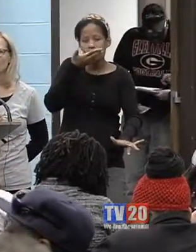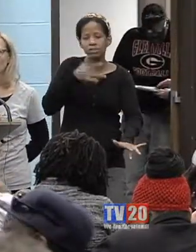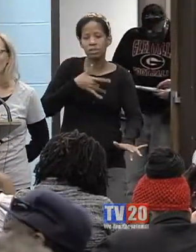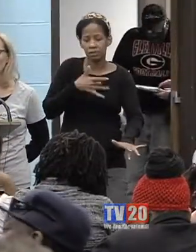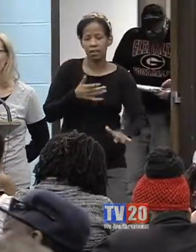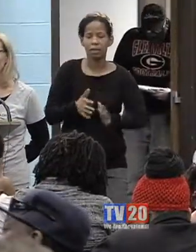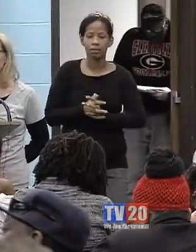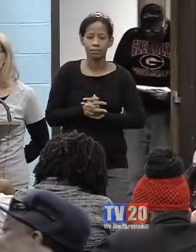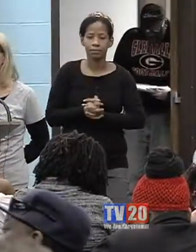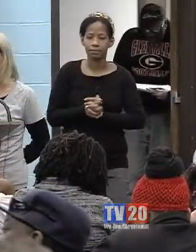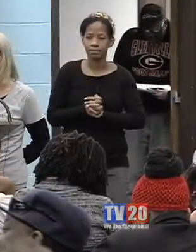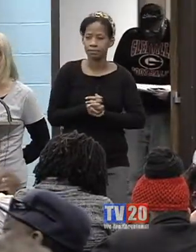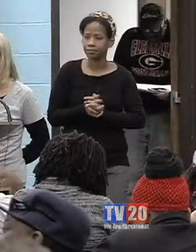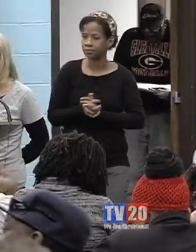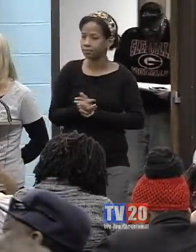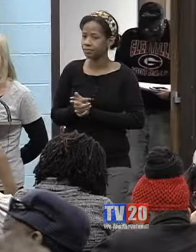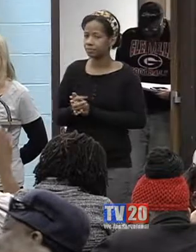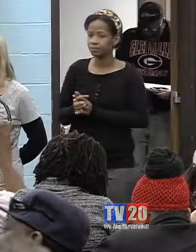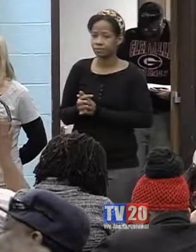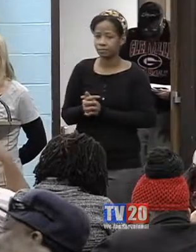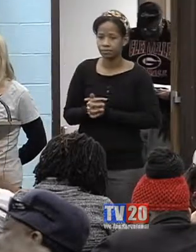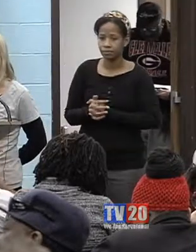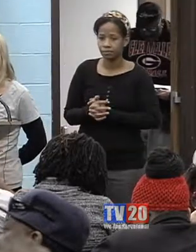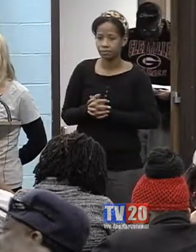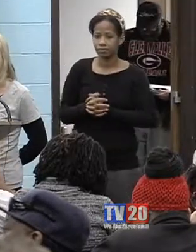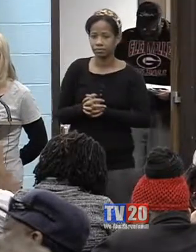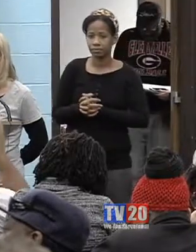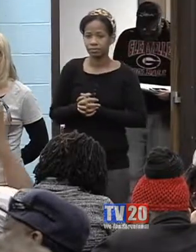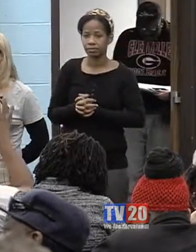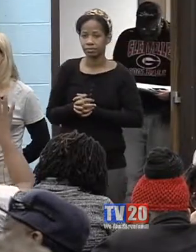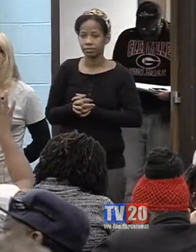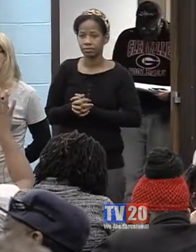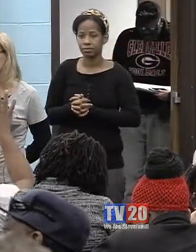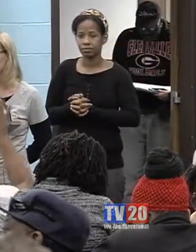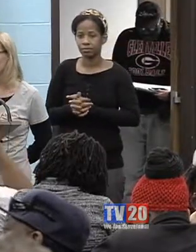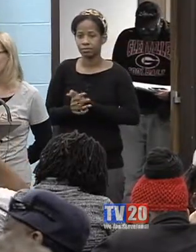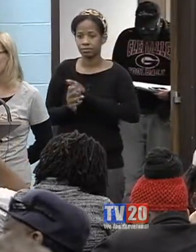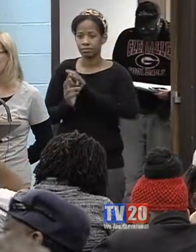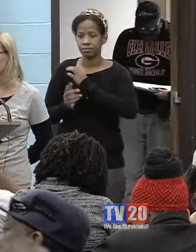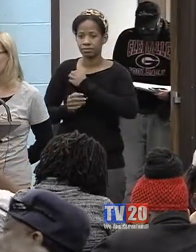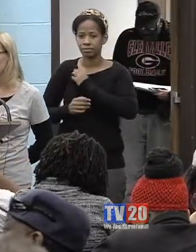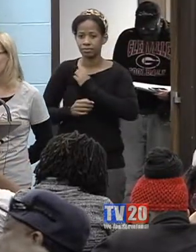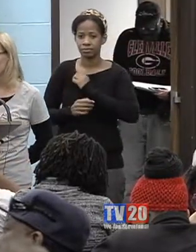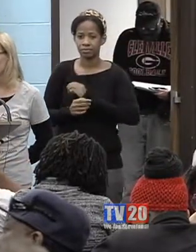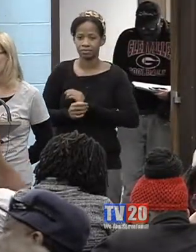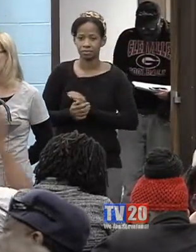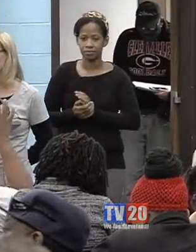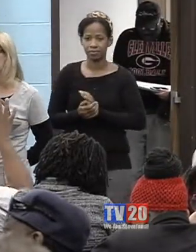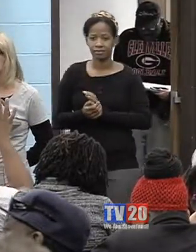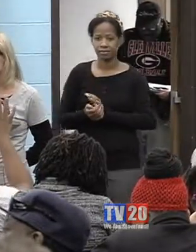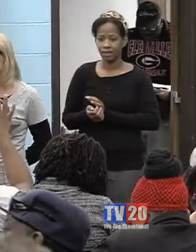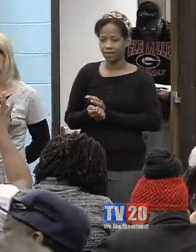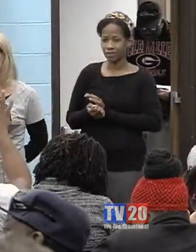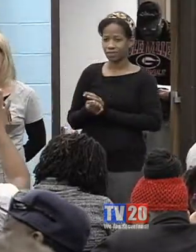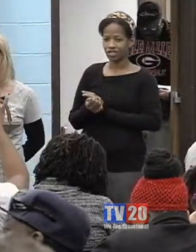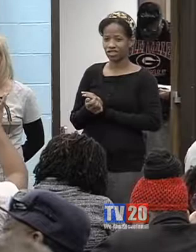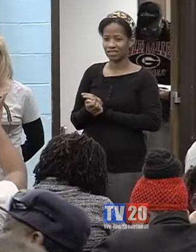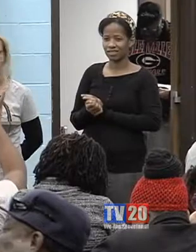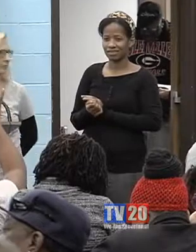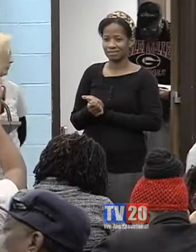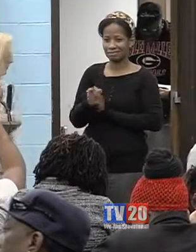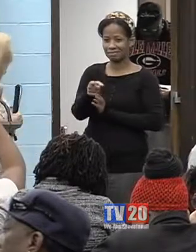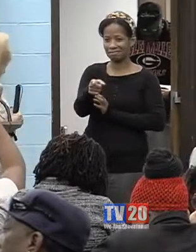people. So it's very important. So we physical techniques we showed you, audio describe,